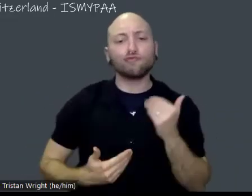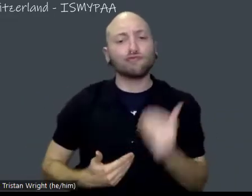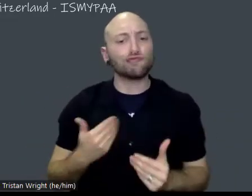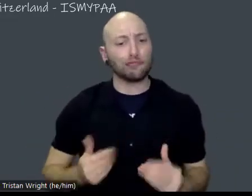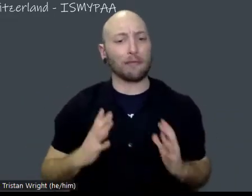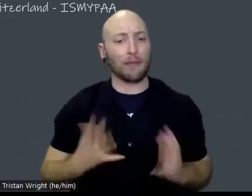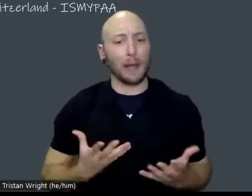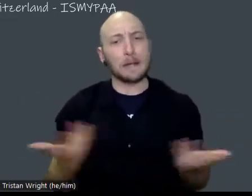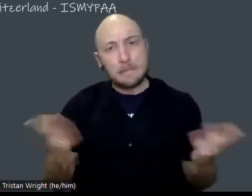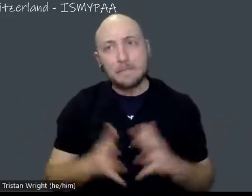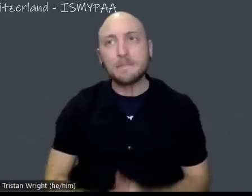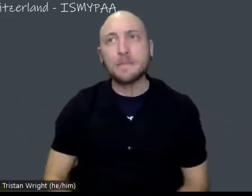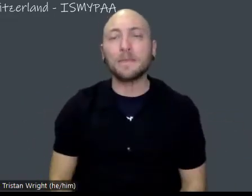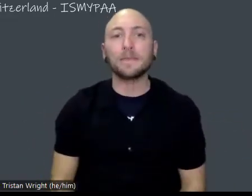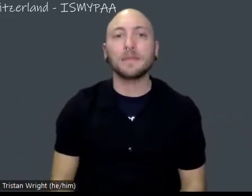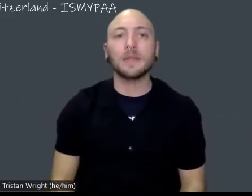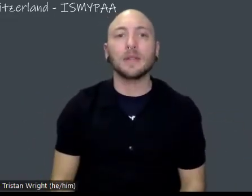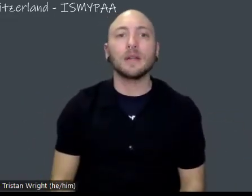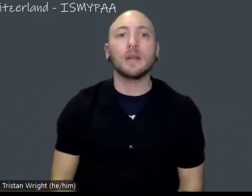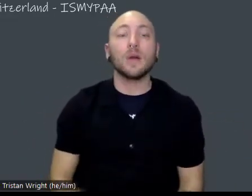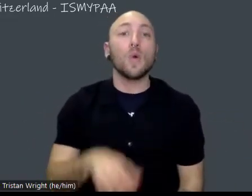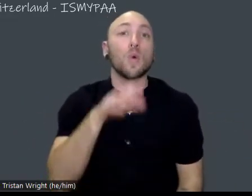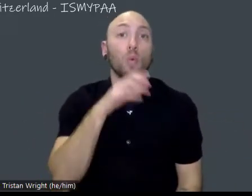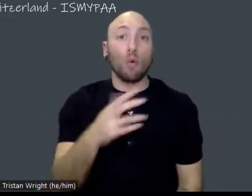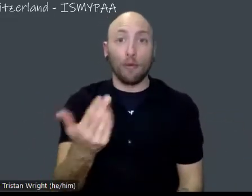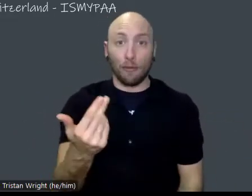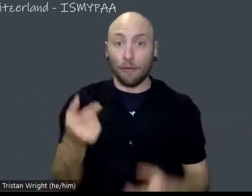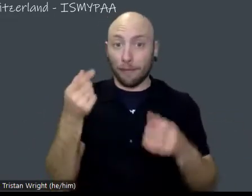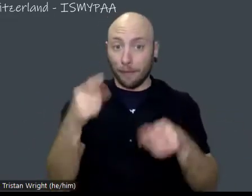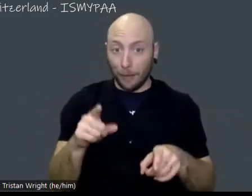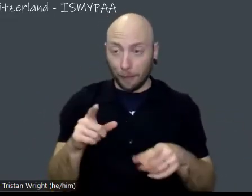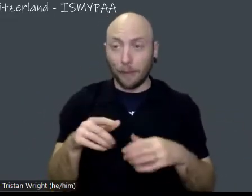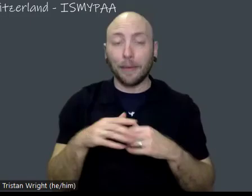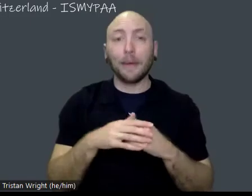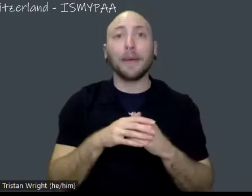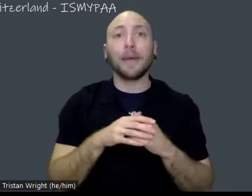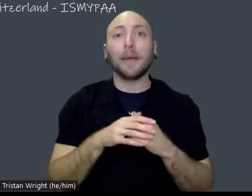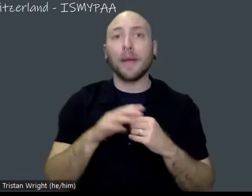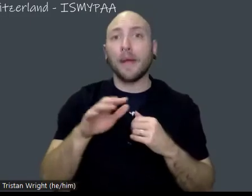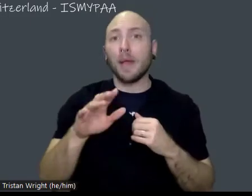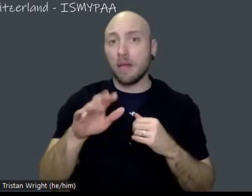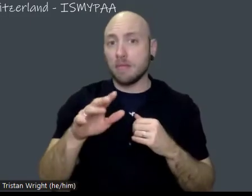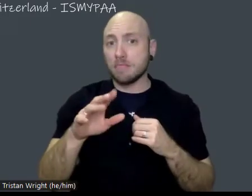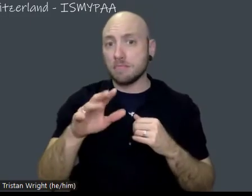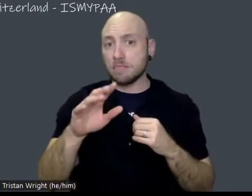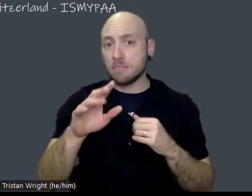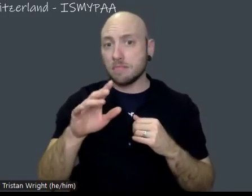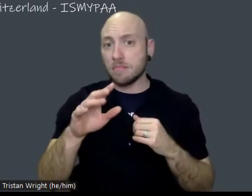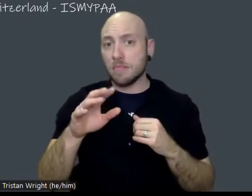And with the age of 13, I met the first time my friend